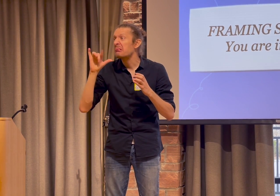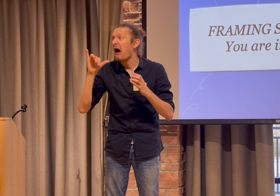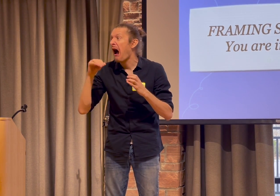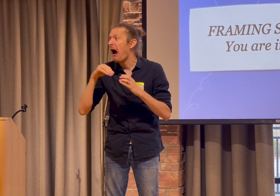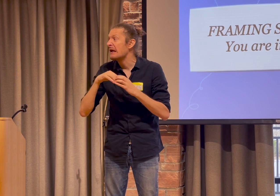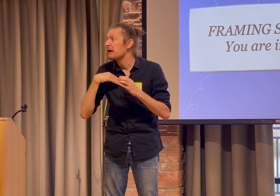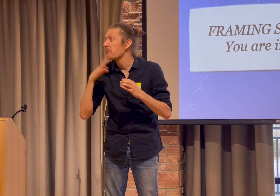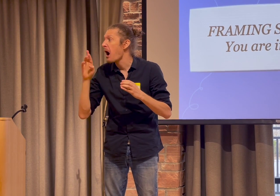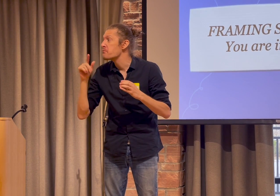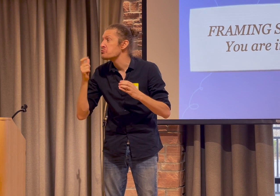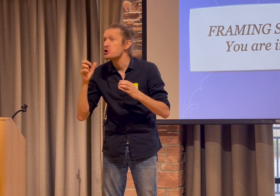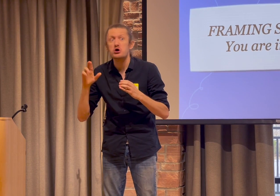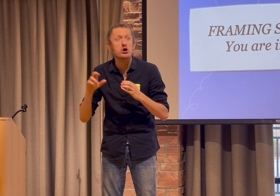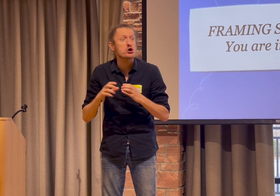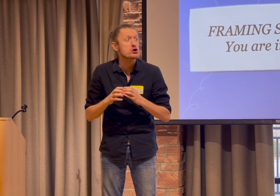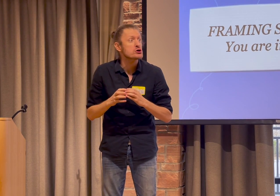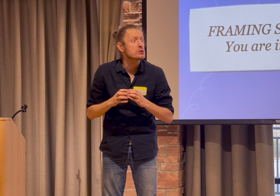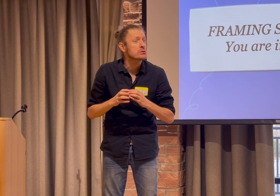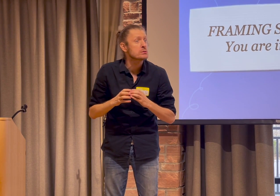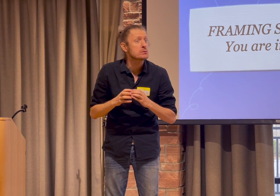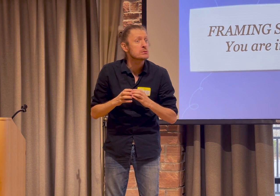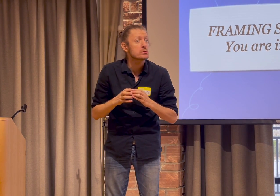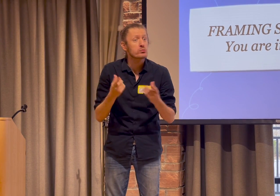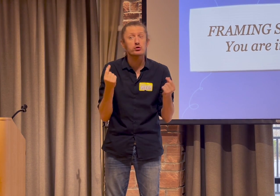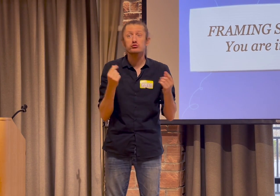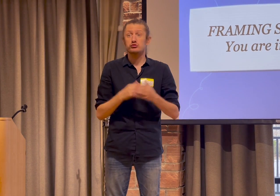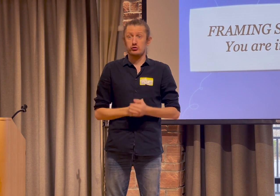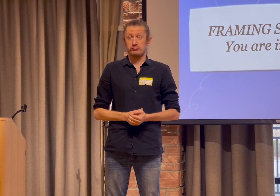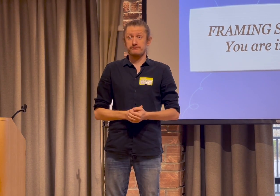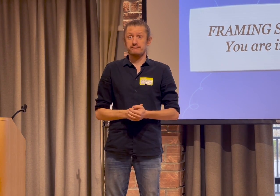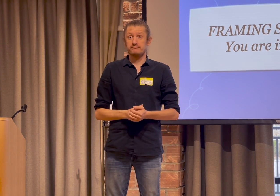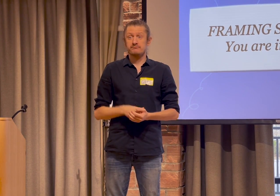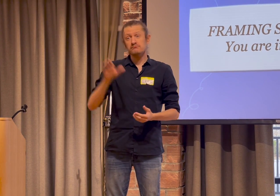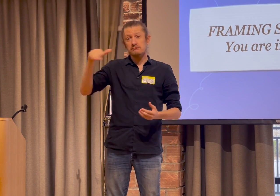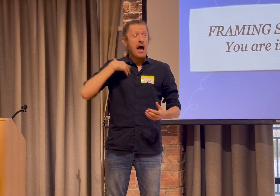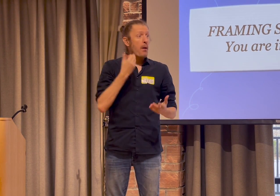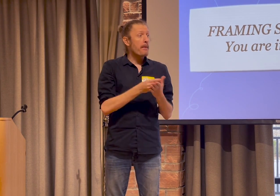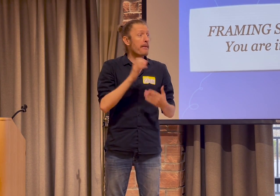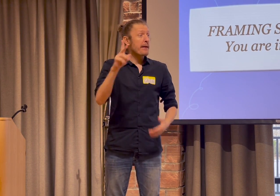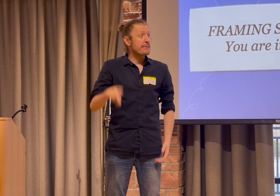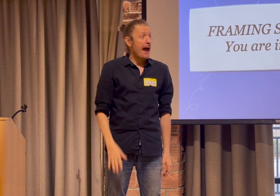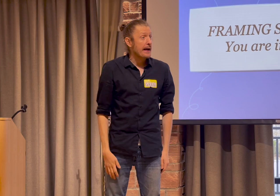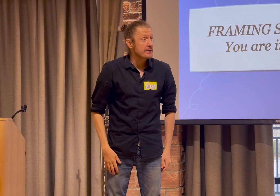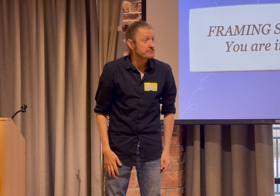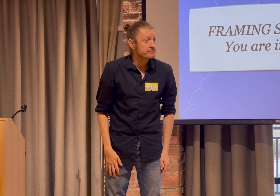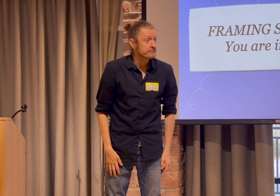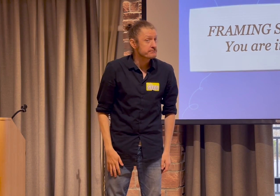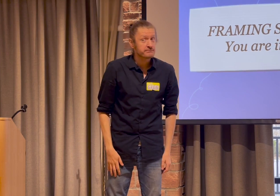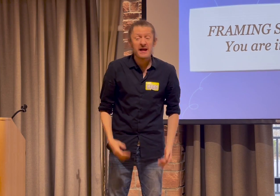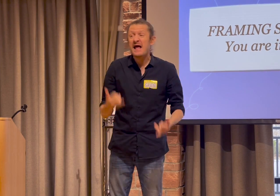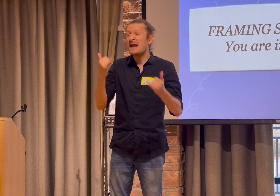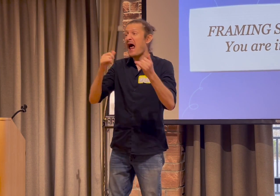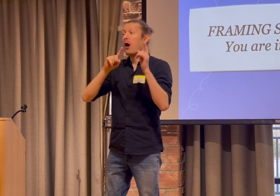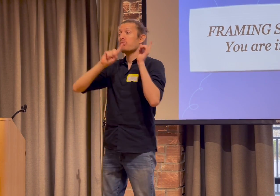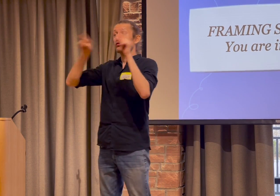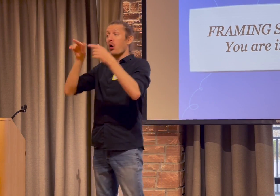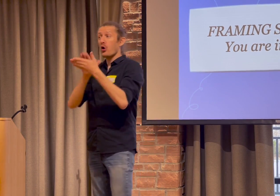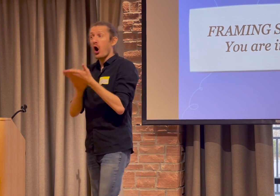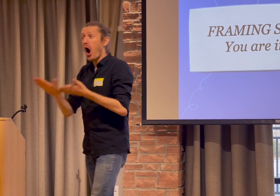is horrible. And there's a fly in there. I open it up and there's a fly in there. What would you do? Ask